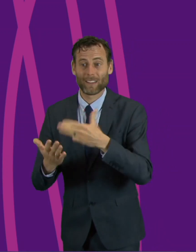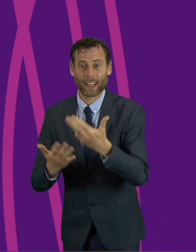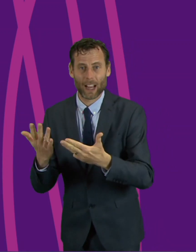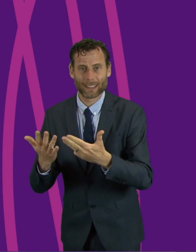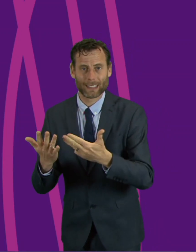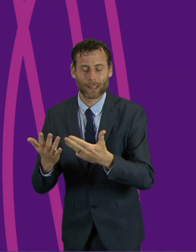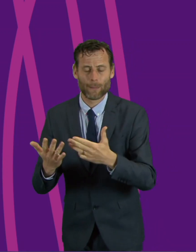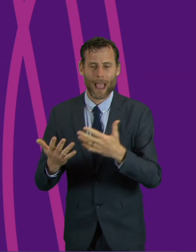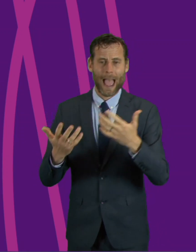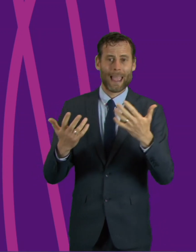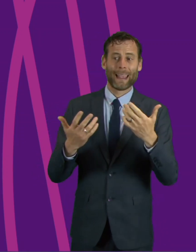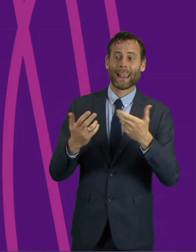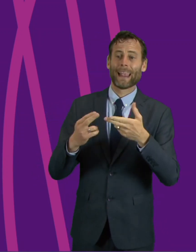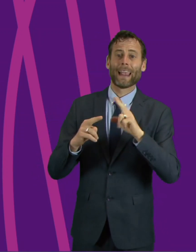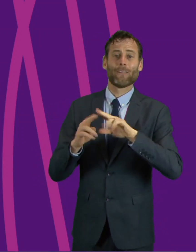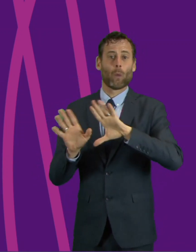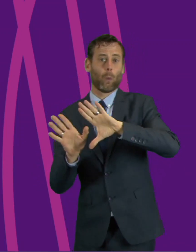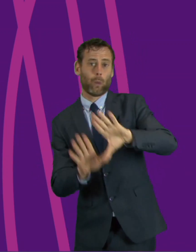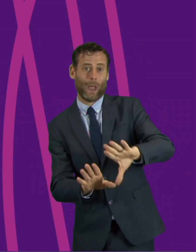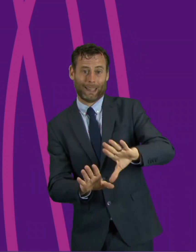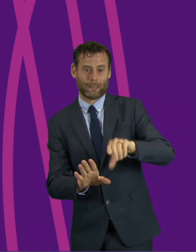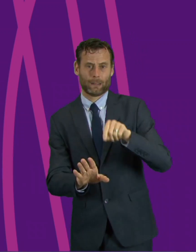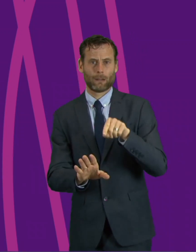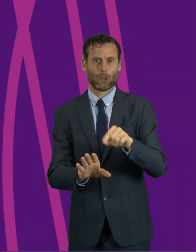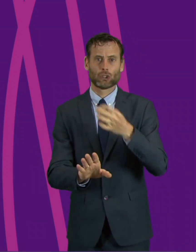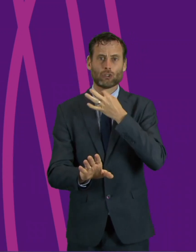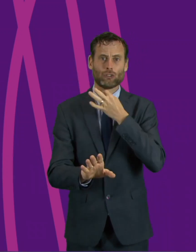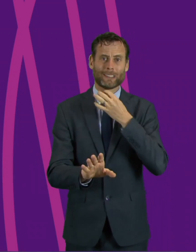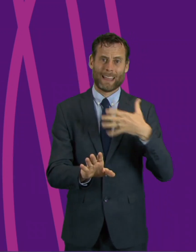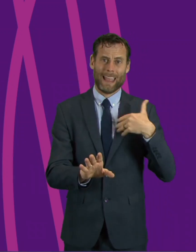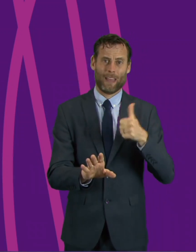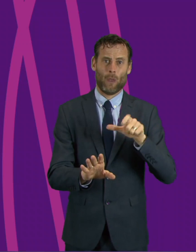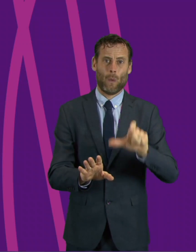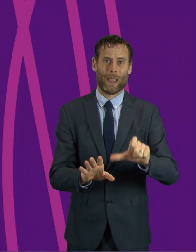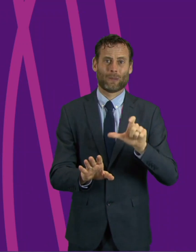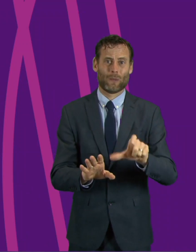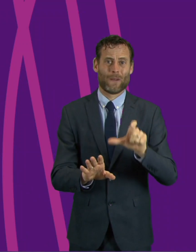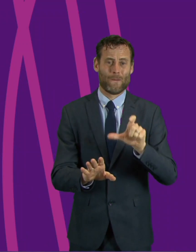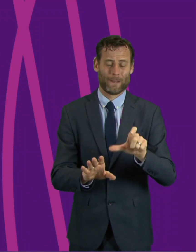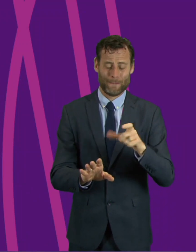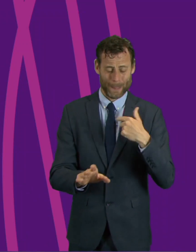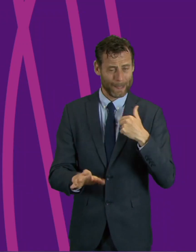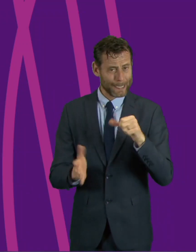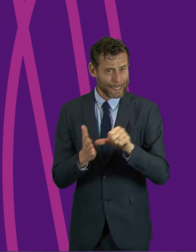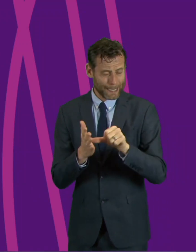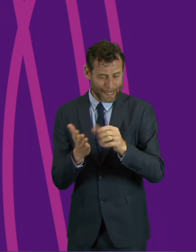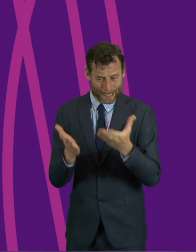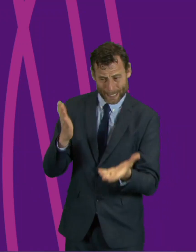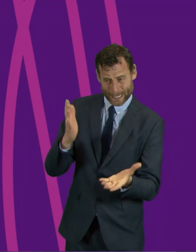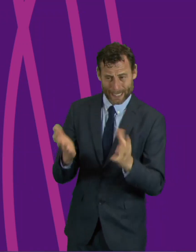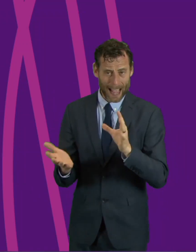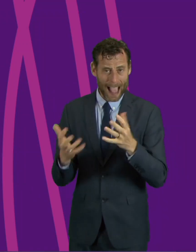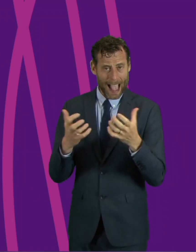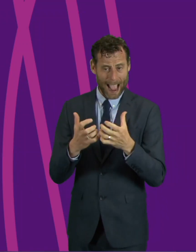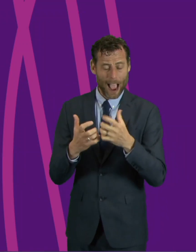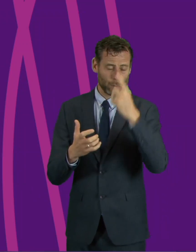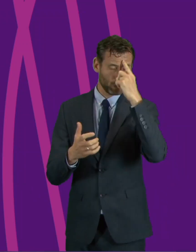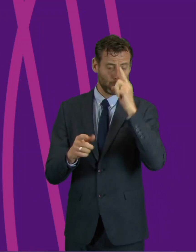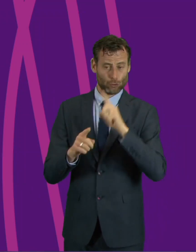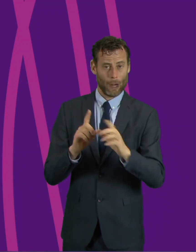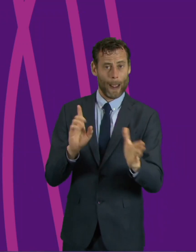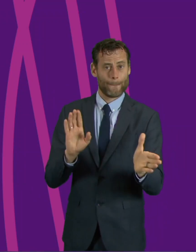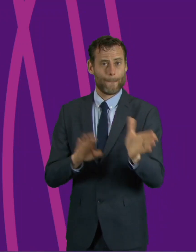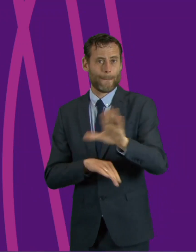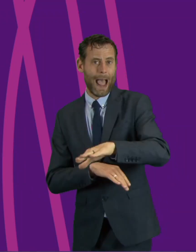virus. And that is the complexity of the decision making that all of us are grappling with right now to get back to as much normality as we can,